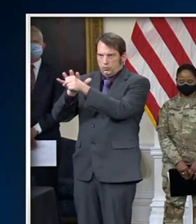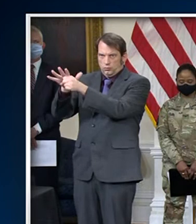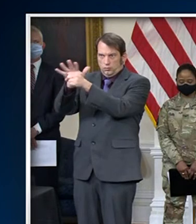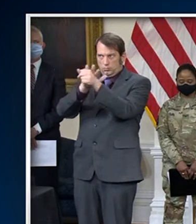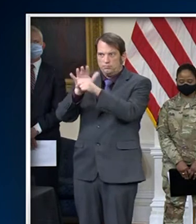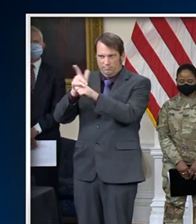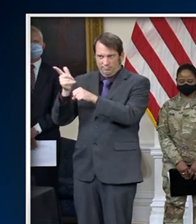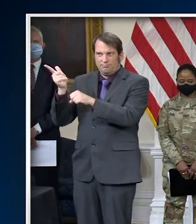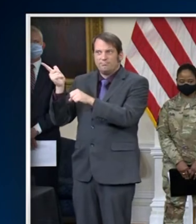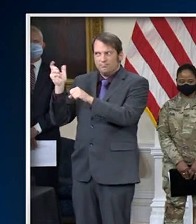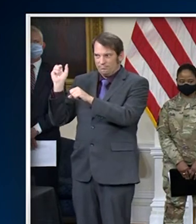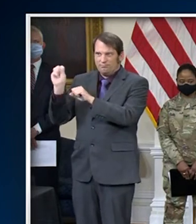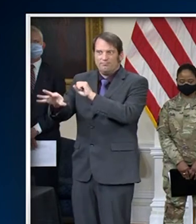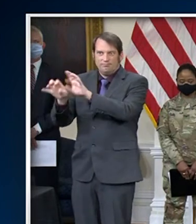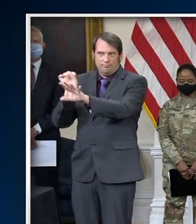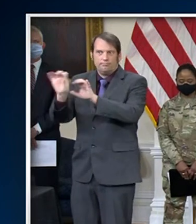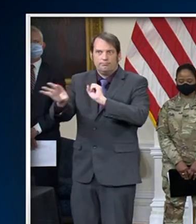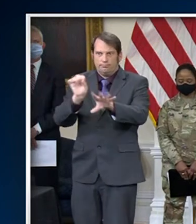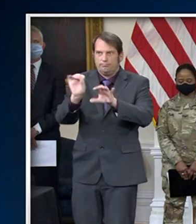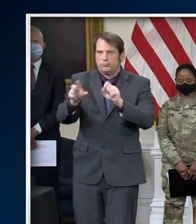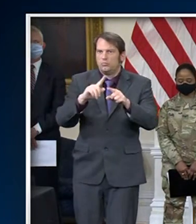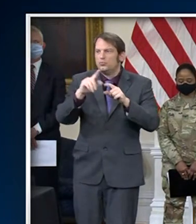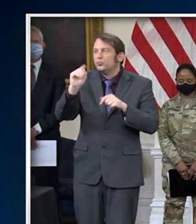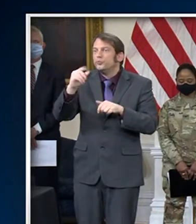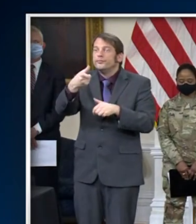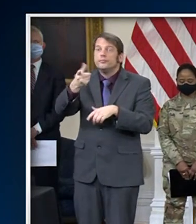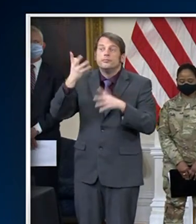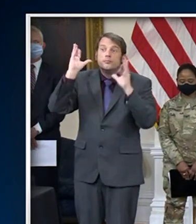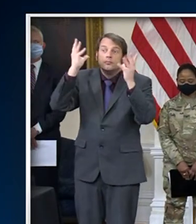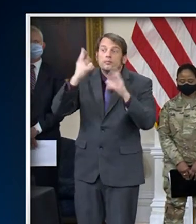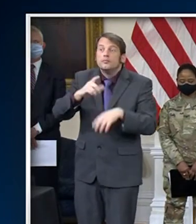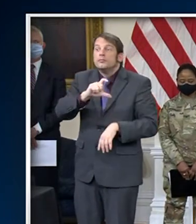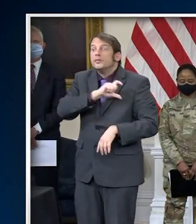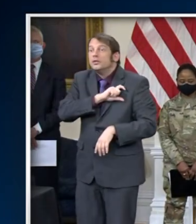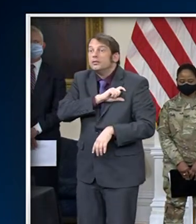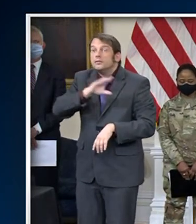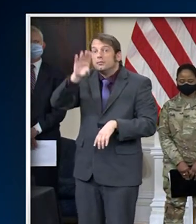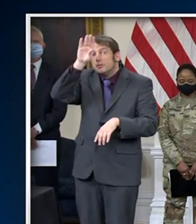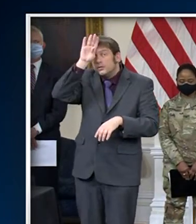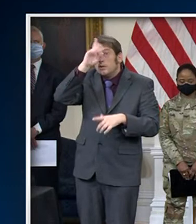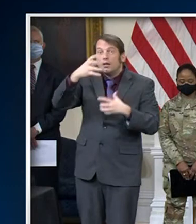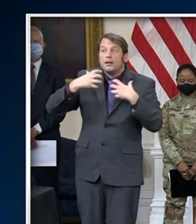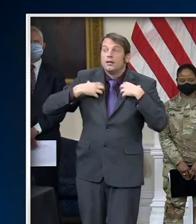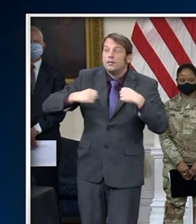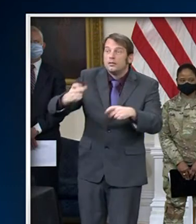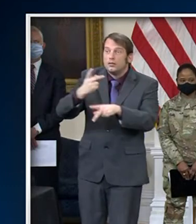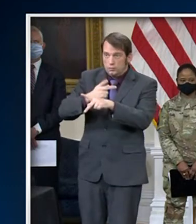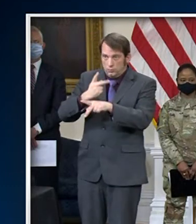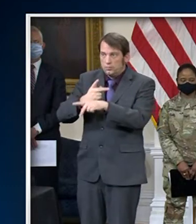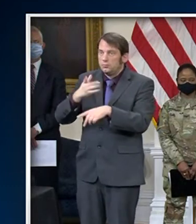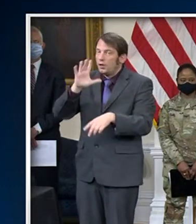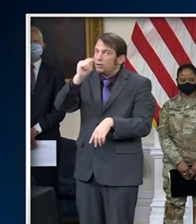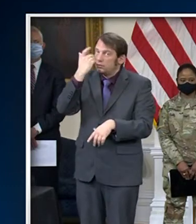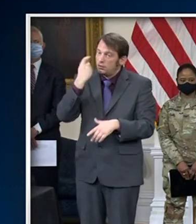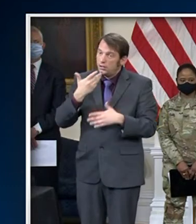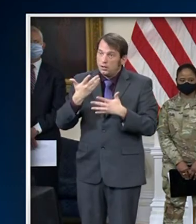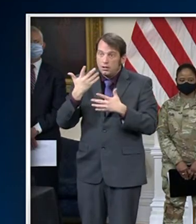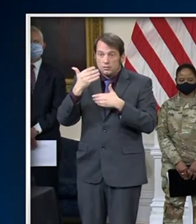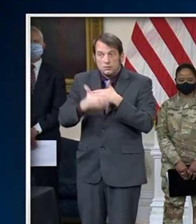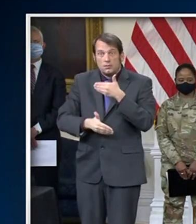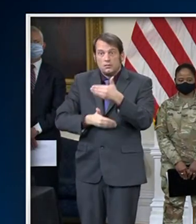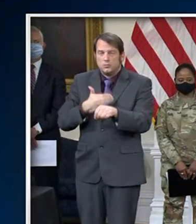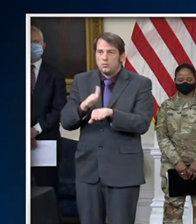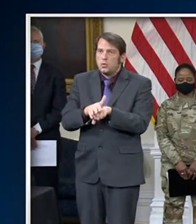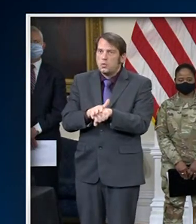first responders and critical healthcare workers. The process was way too slow.